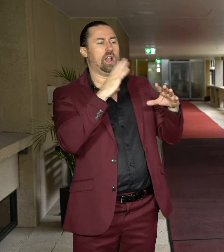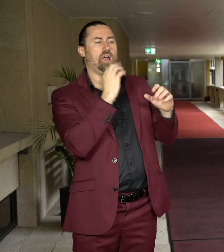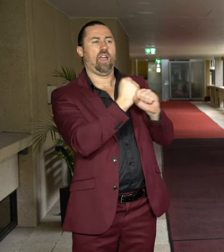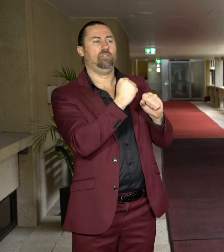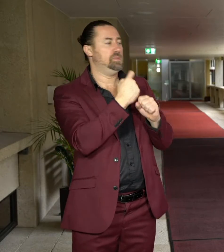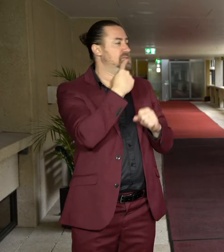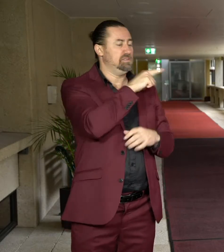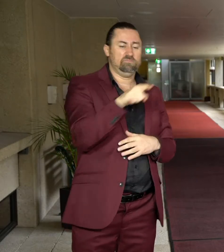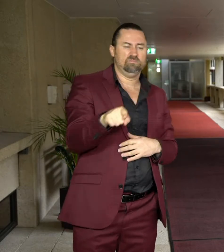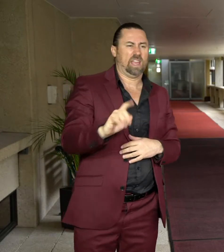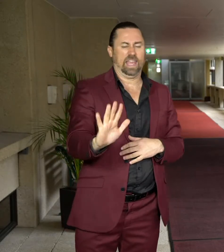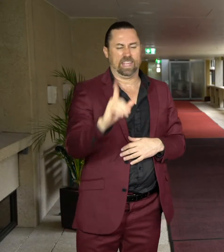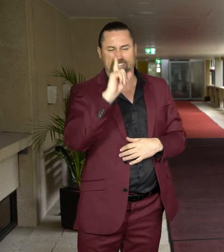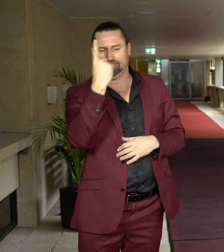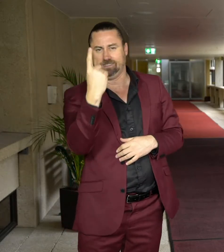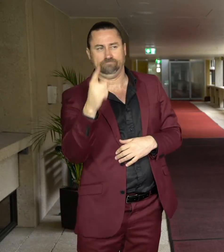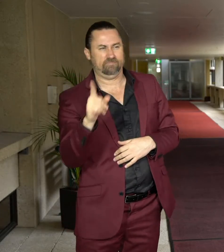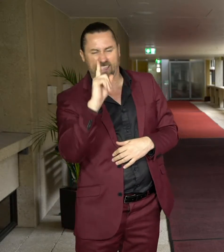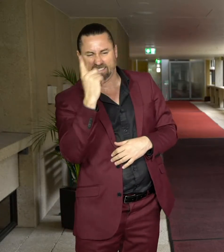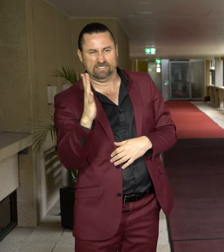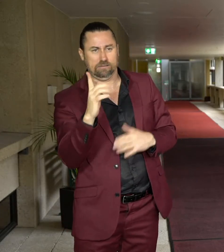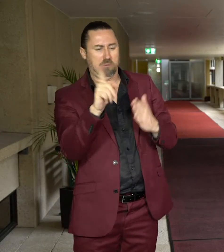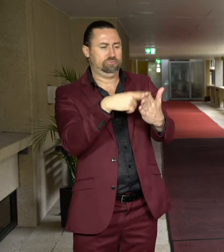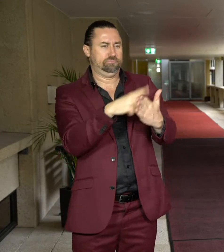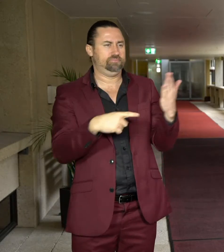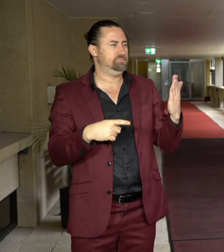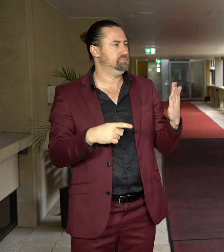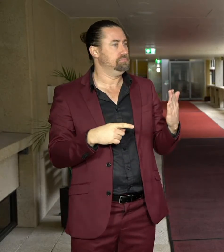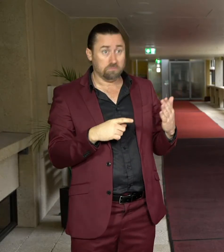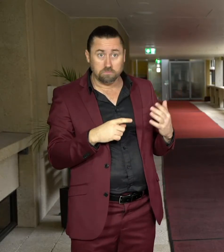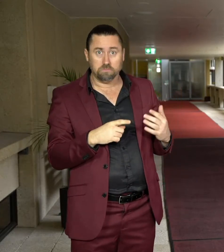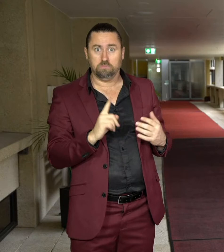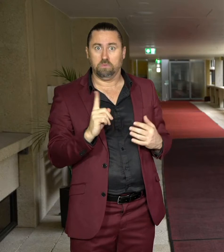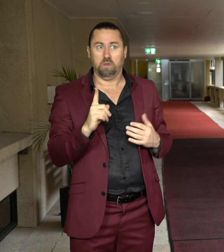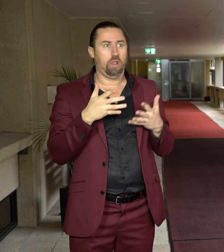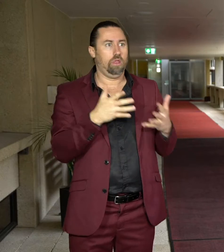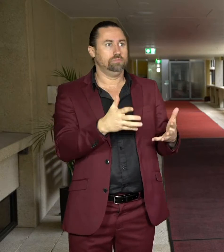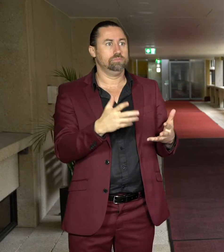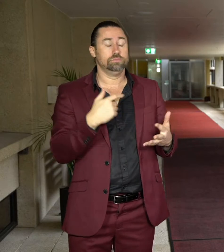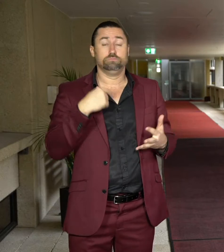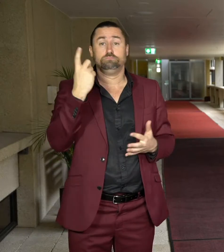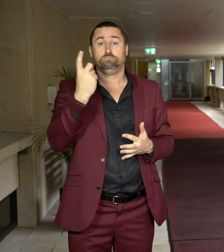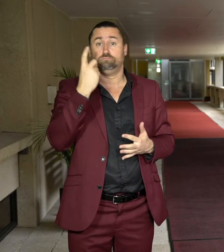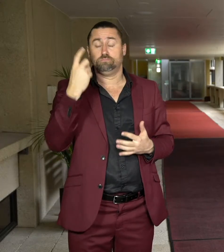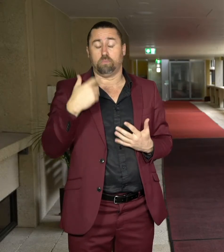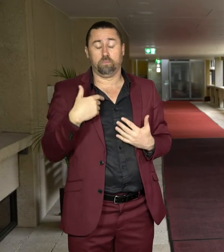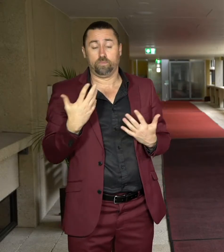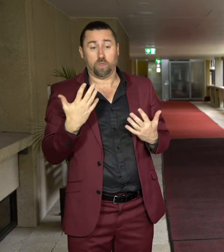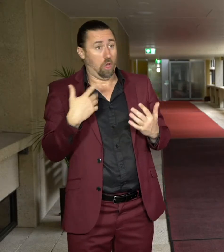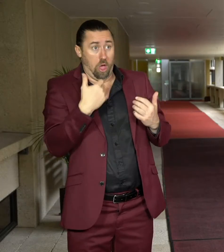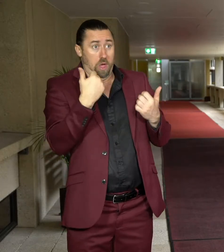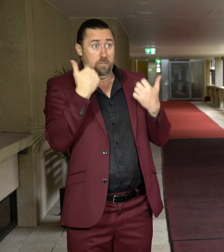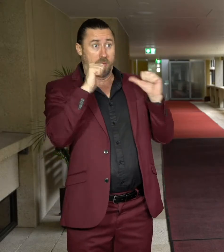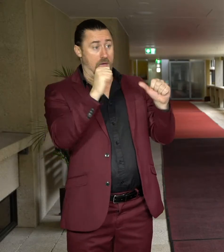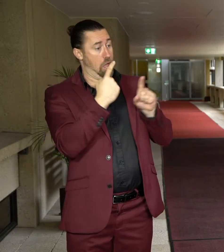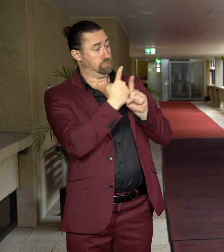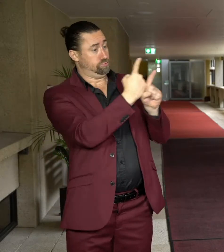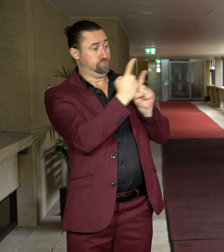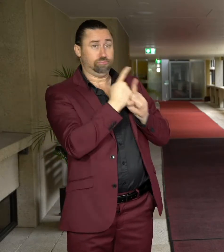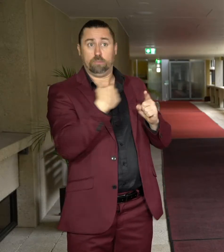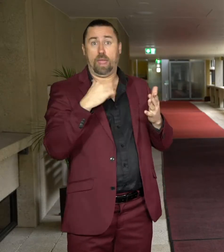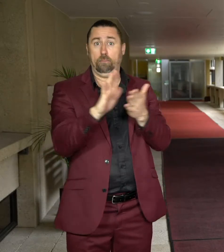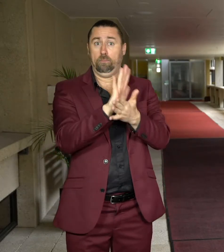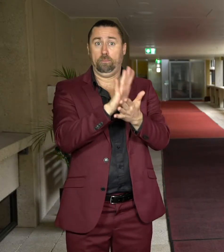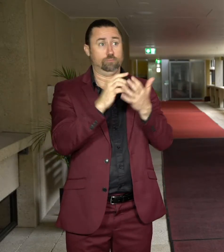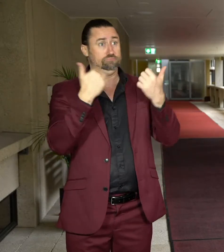all out, and so I'm not sure what's changed here, but as I say, we welcome this engagement. We're happy to